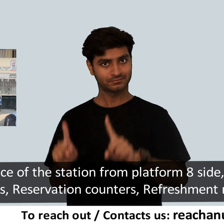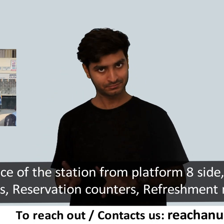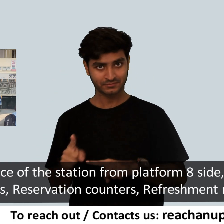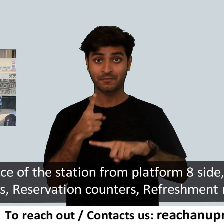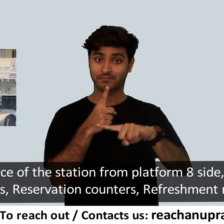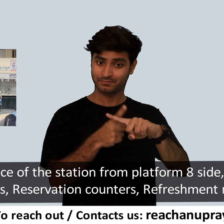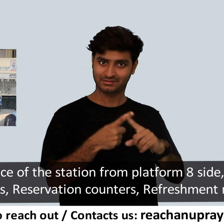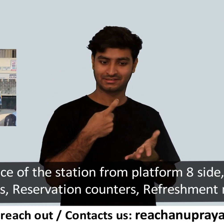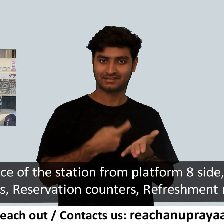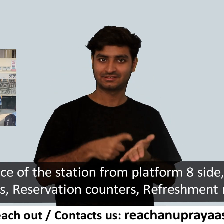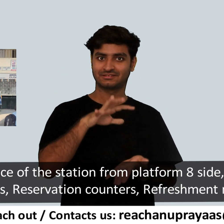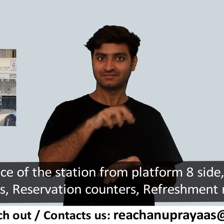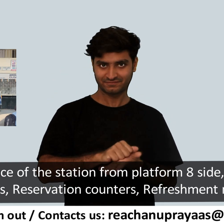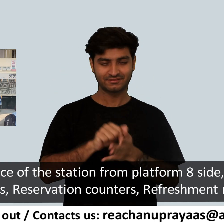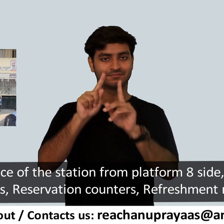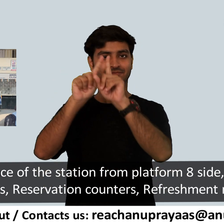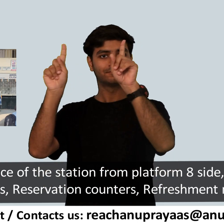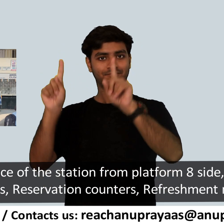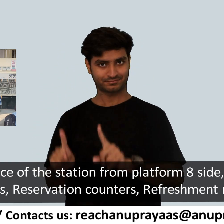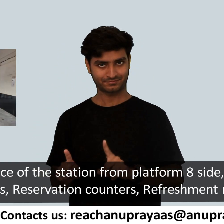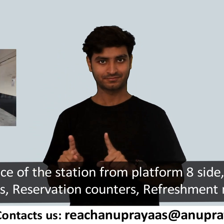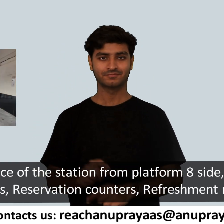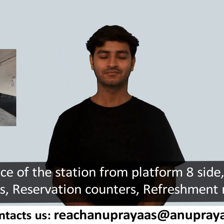refreshment room and waiting rooms on the ground floor.